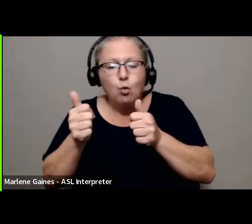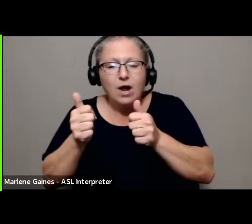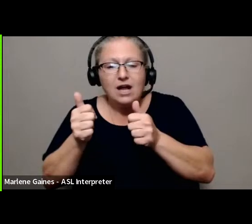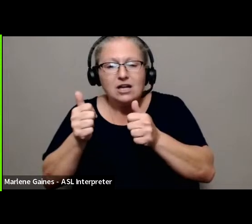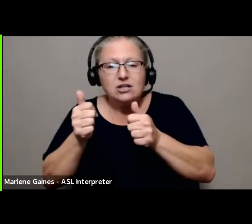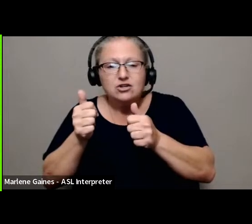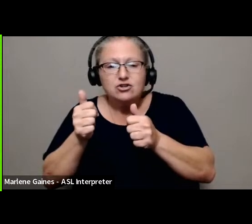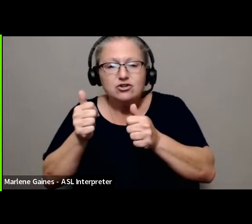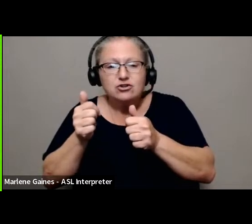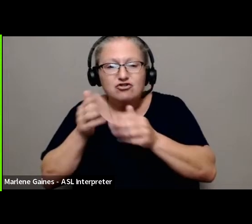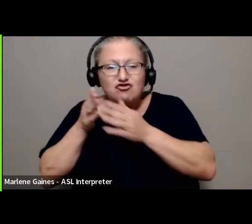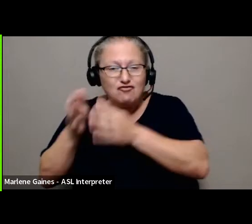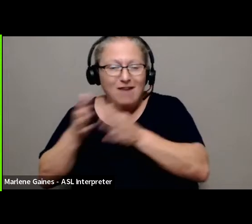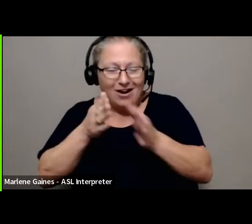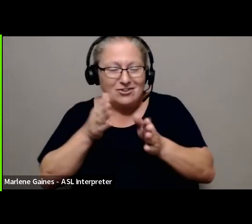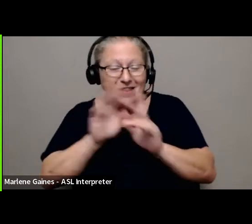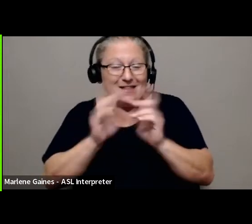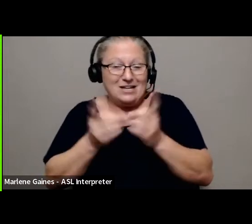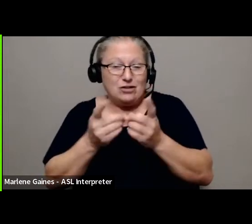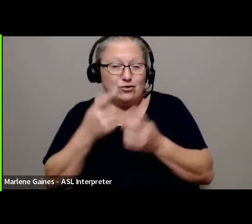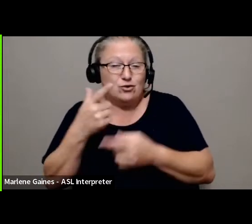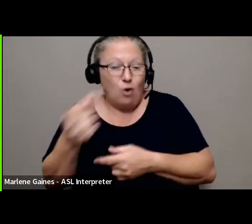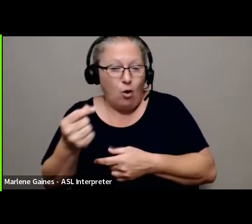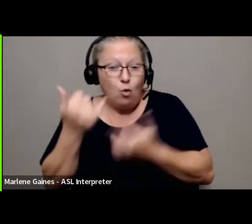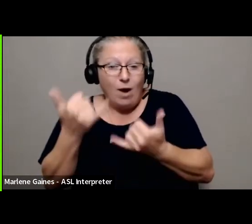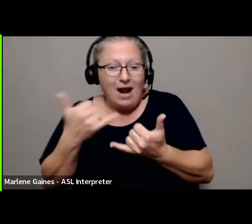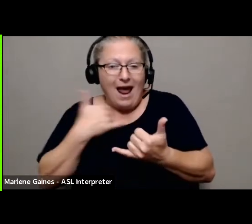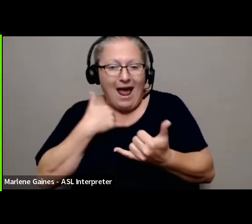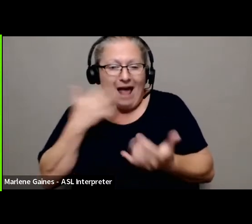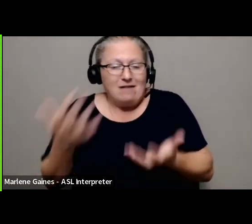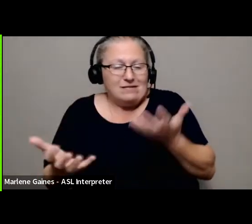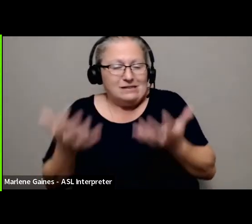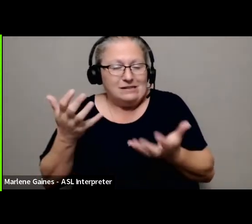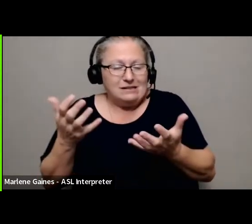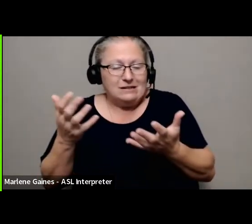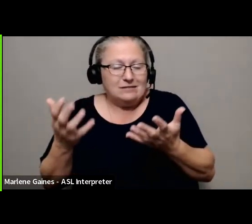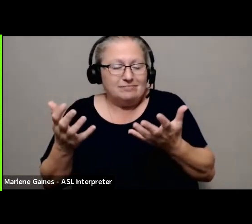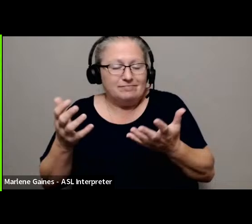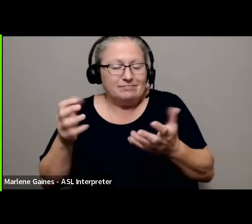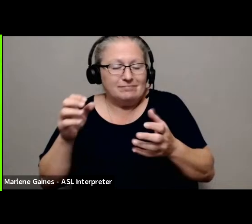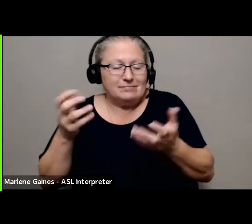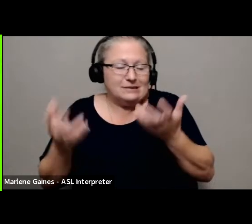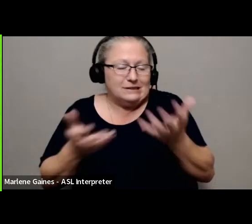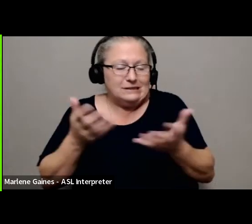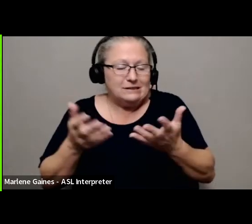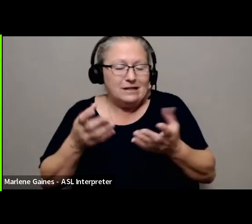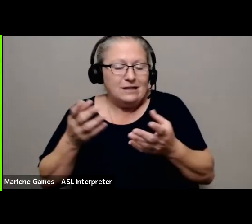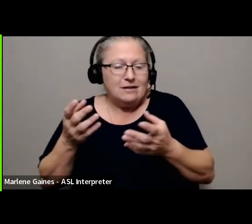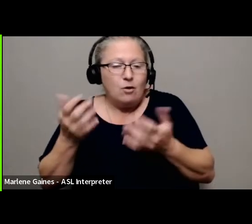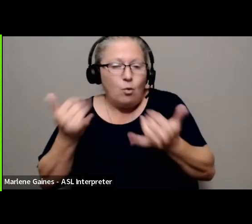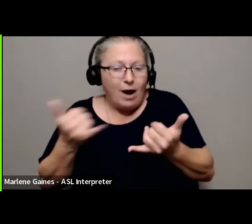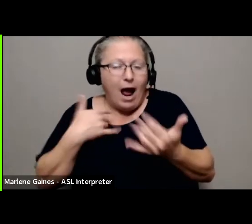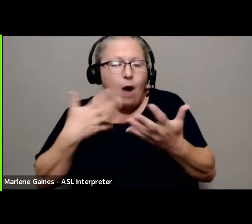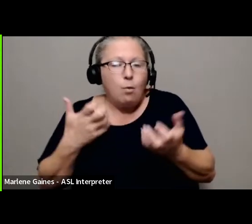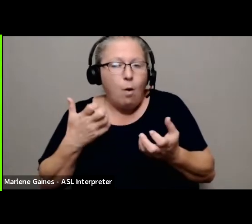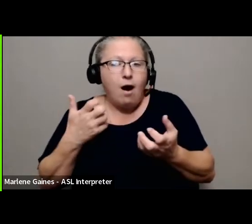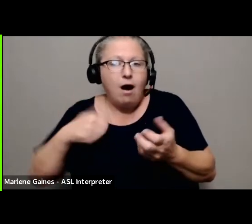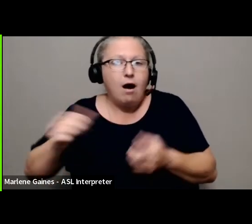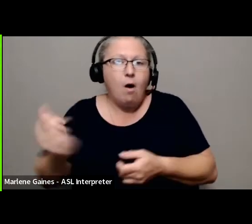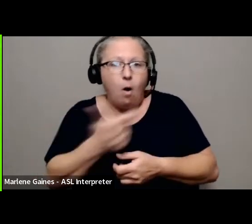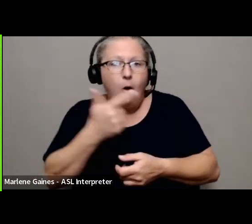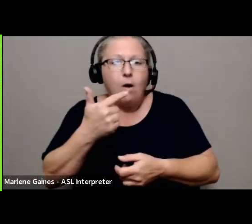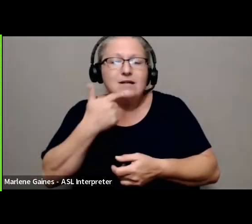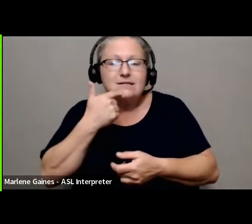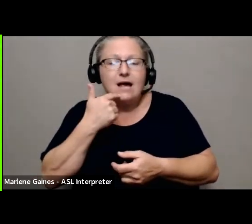is going in. And I think right now we're having some real faltering, and I'd want us to have some sort of let's